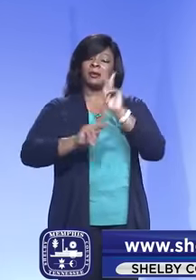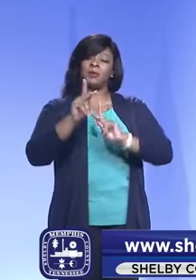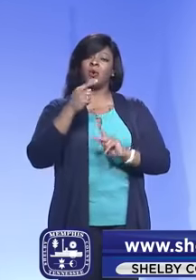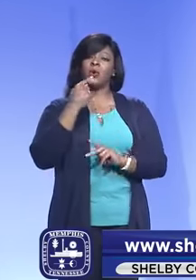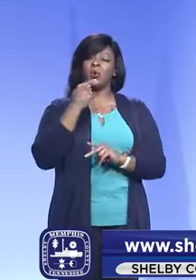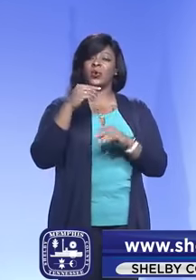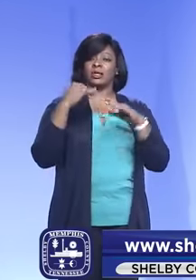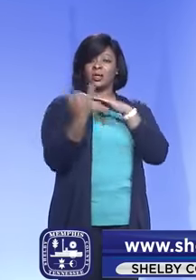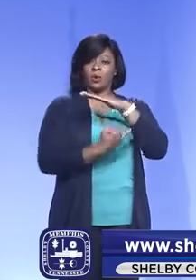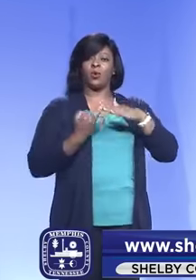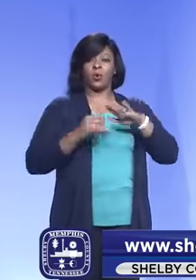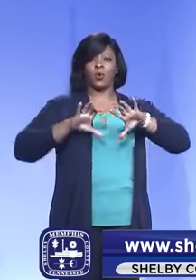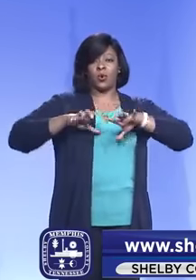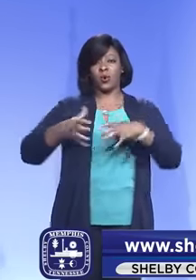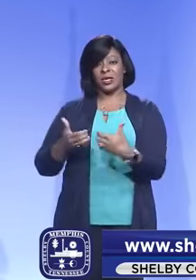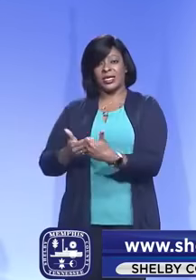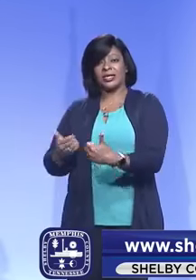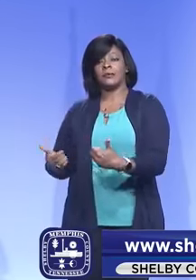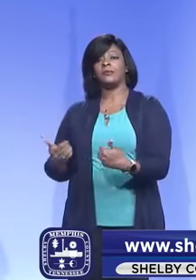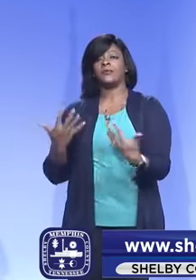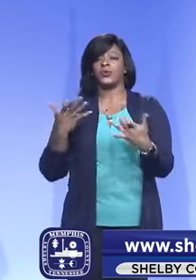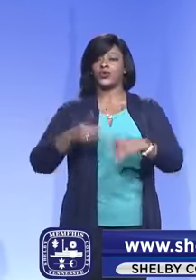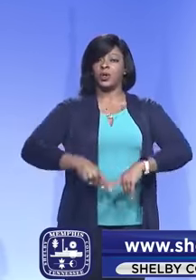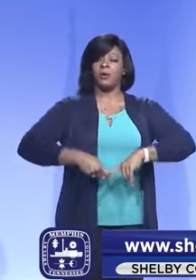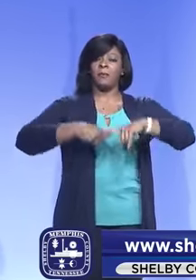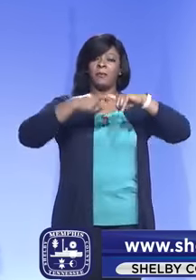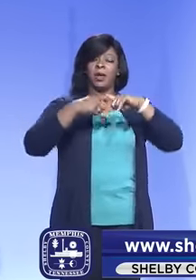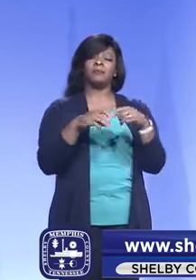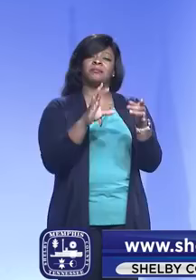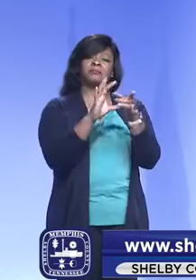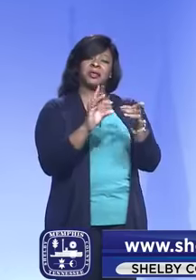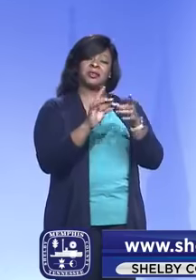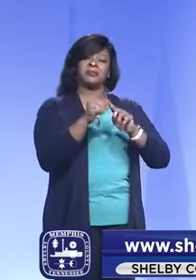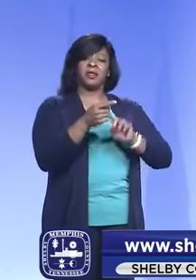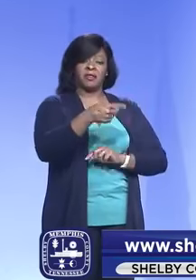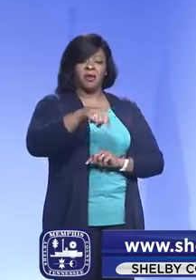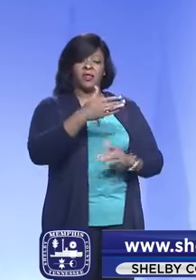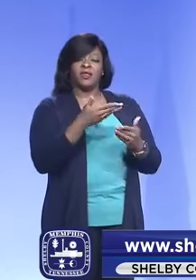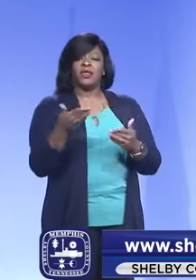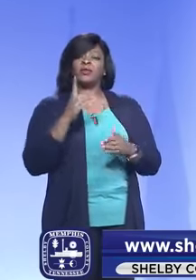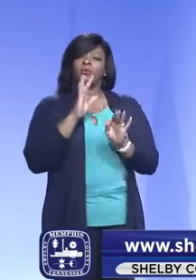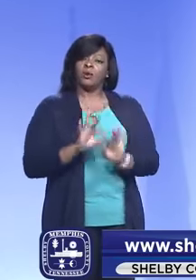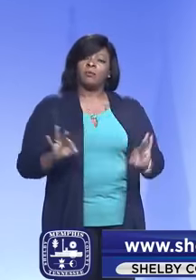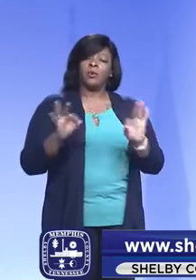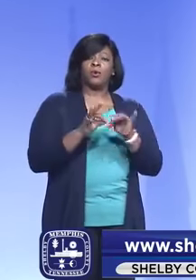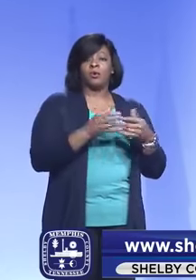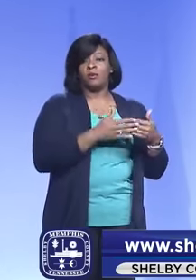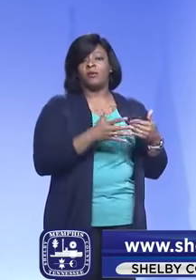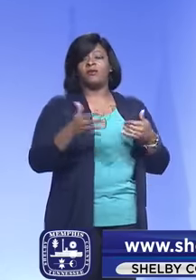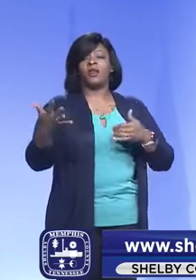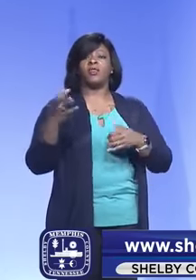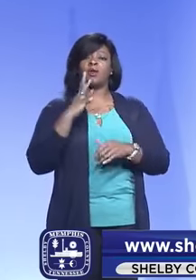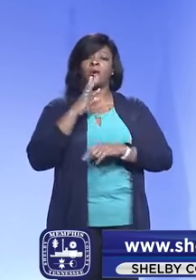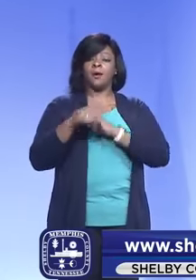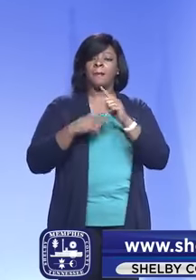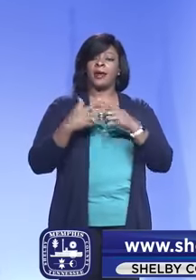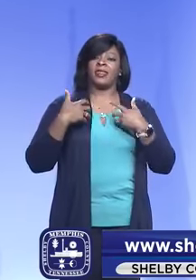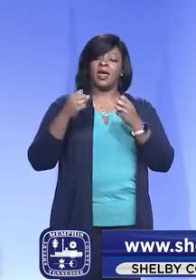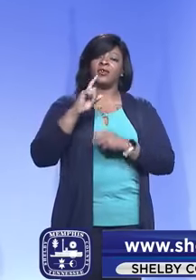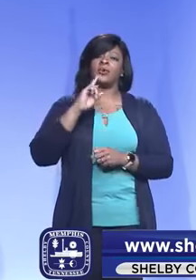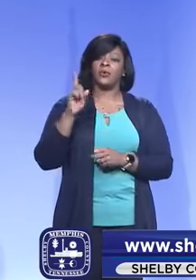in quarantine. I want to pause for a minute and talk about those things that are critical as we move forward, and then talk about the